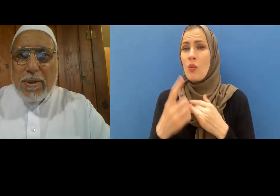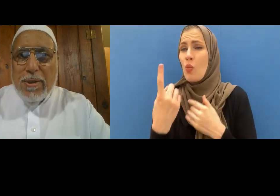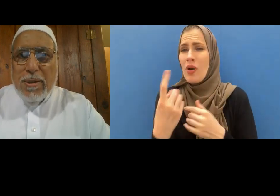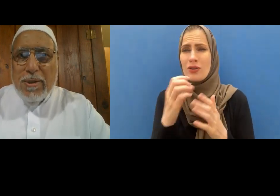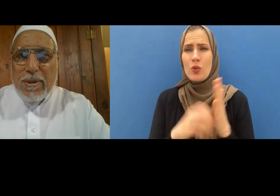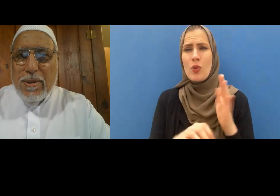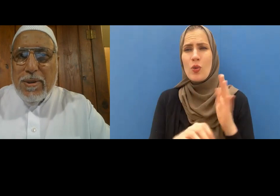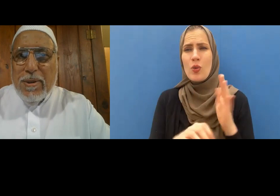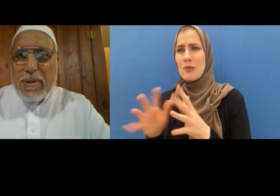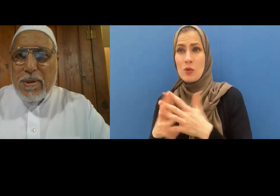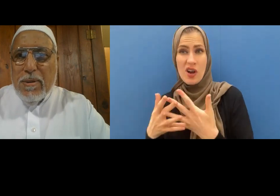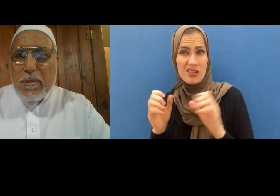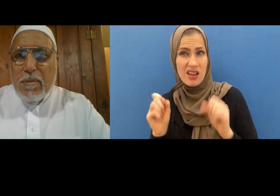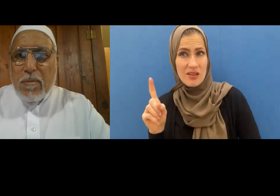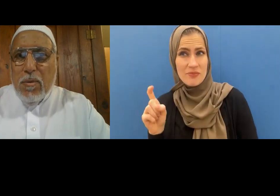like it?